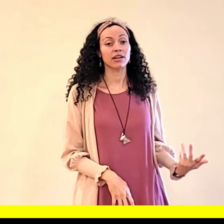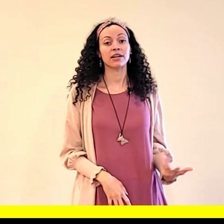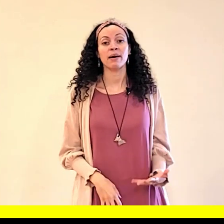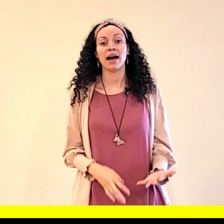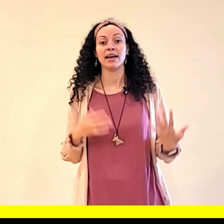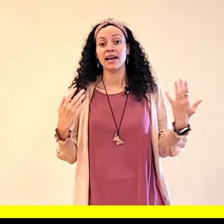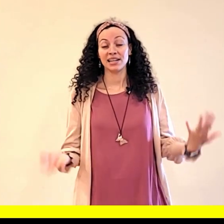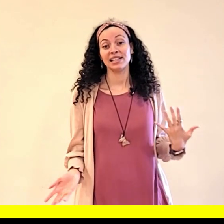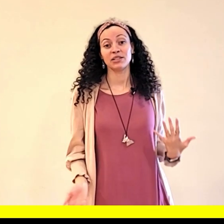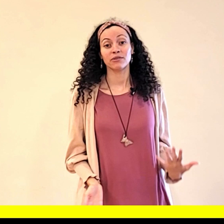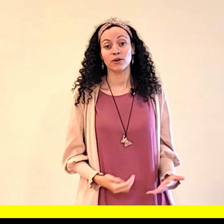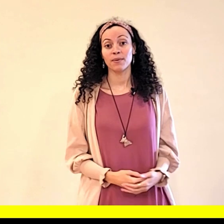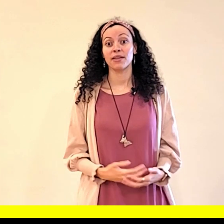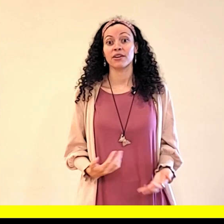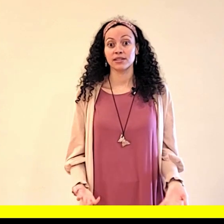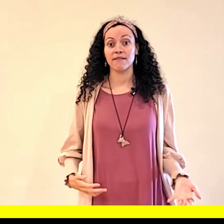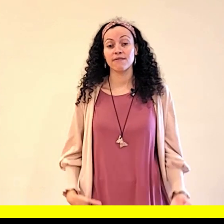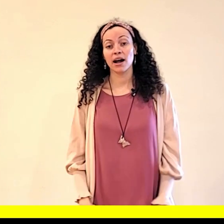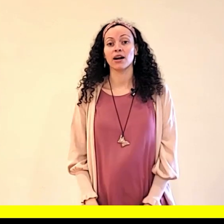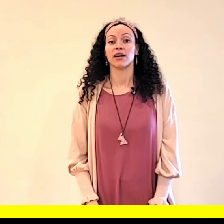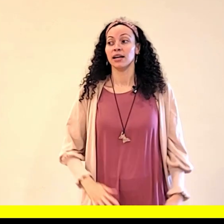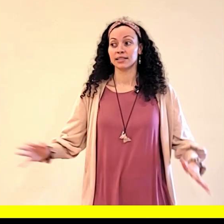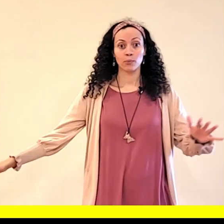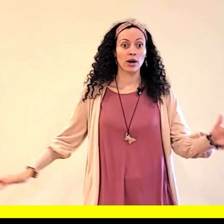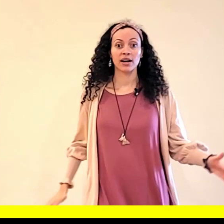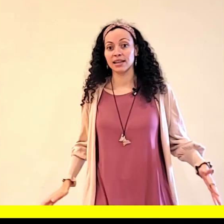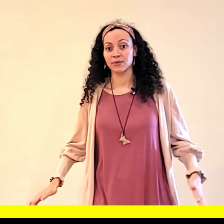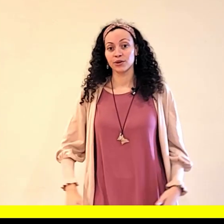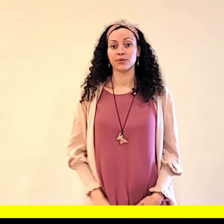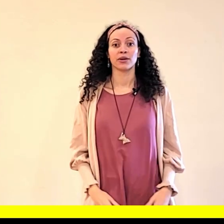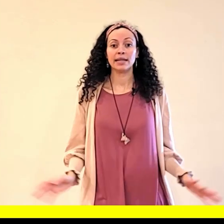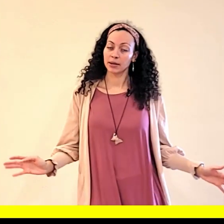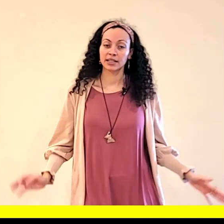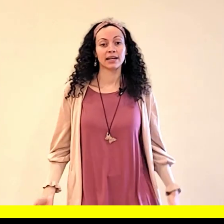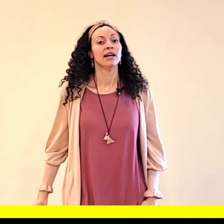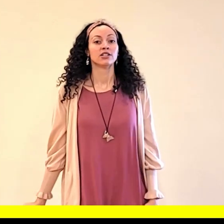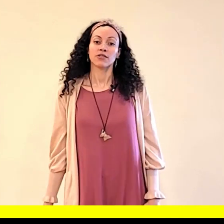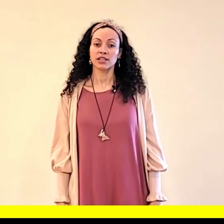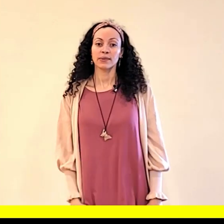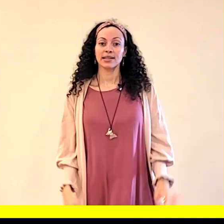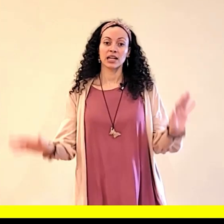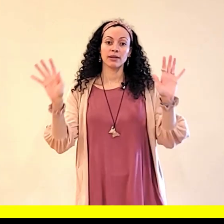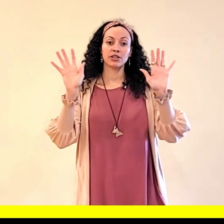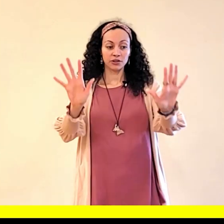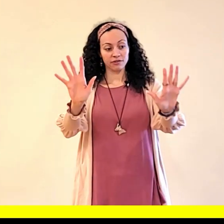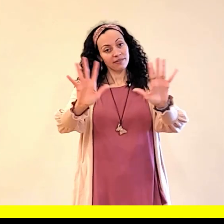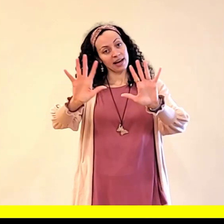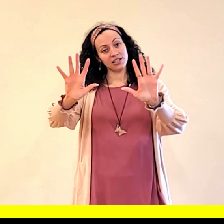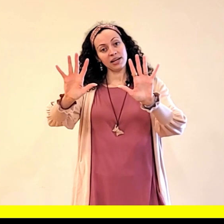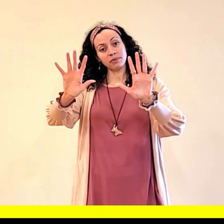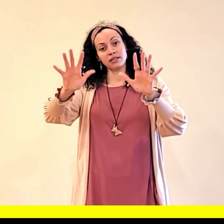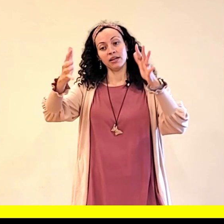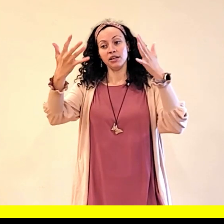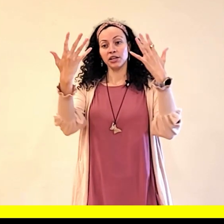deaf friend nearby, you need to inform them that there's a fire somewhere in the room or in the building. So for this one, it's going to be 2 5